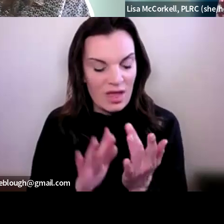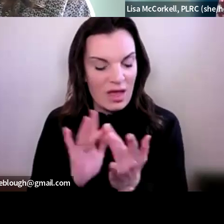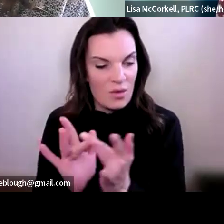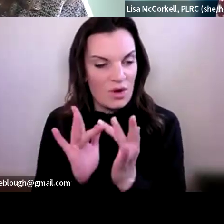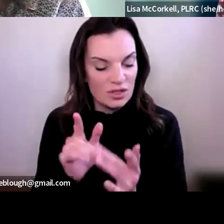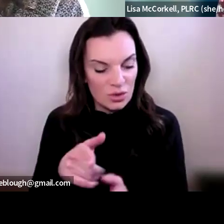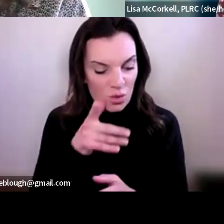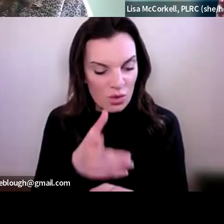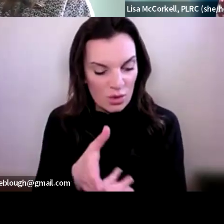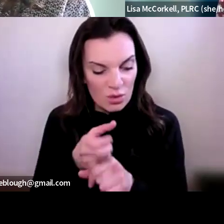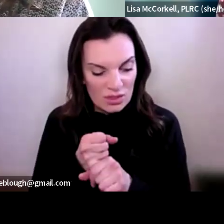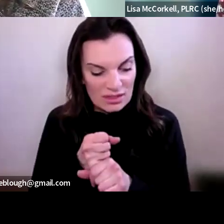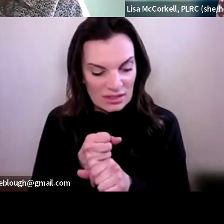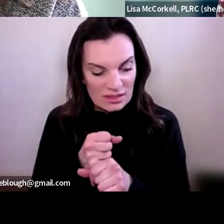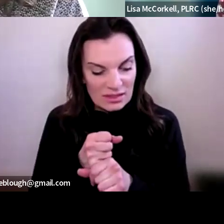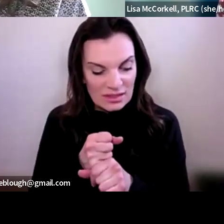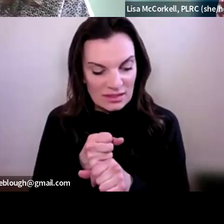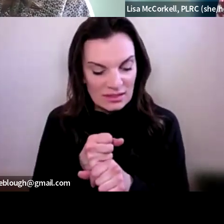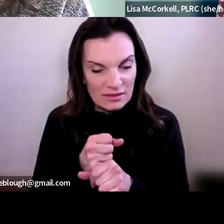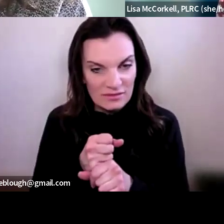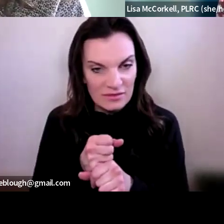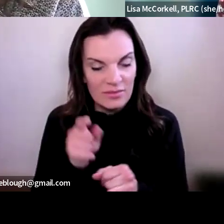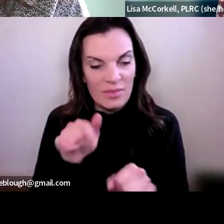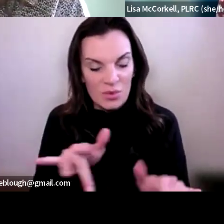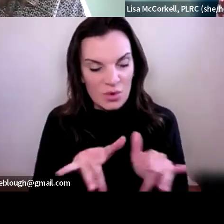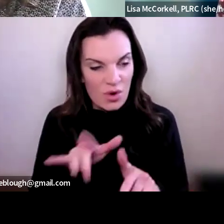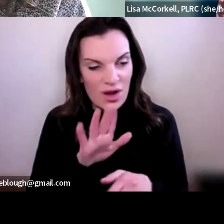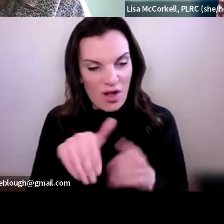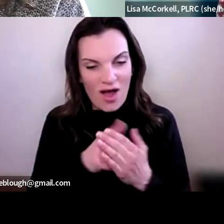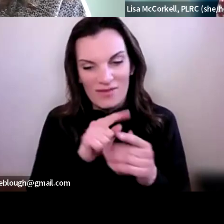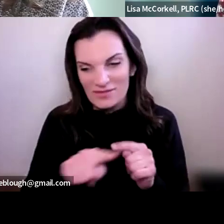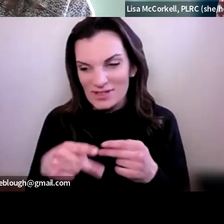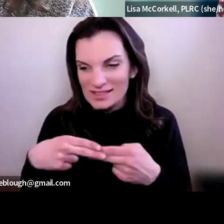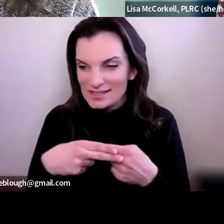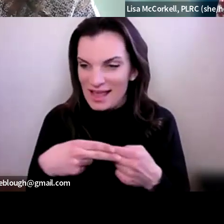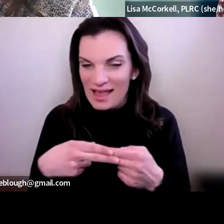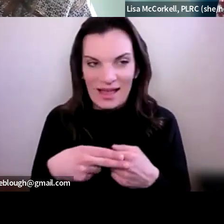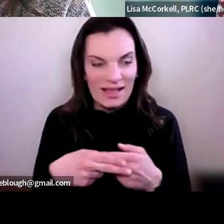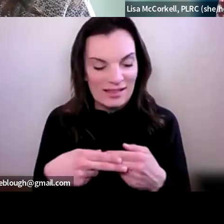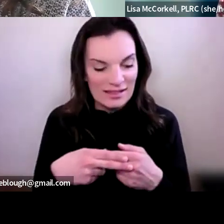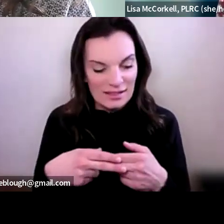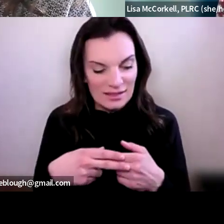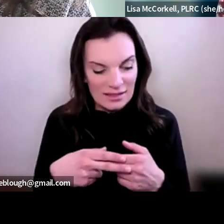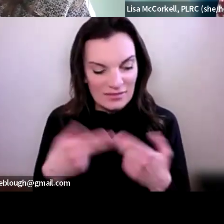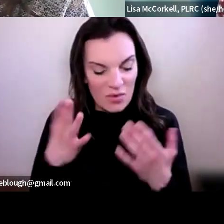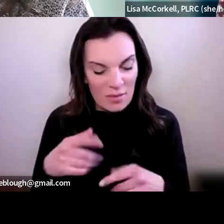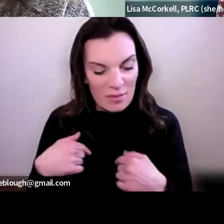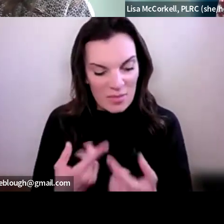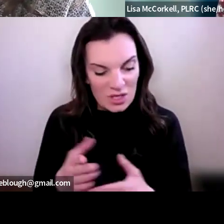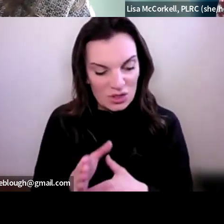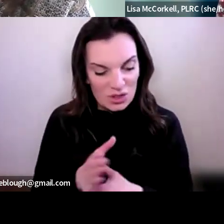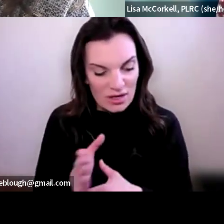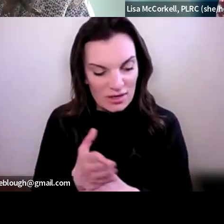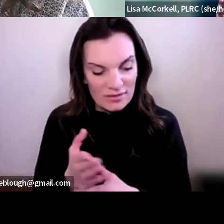will receive the recording and all of the slides that have been shared today if